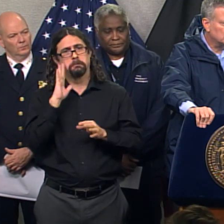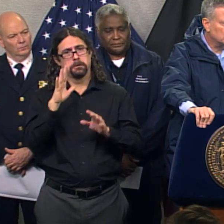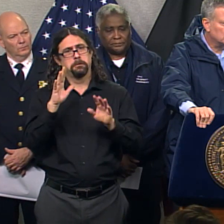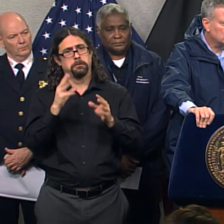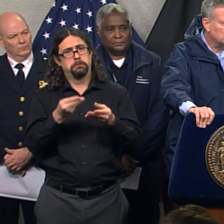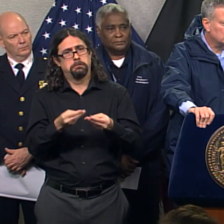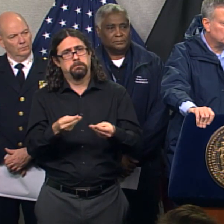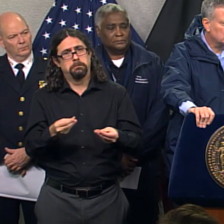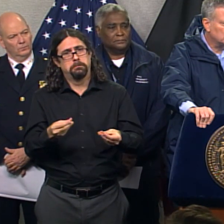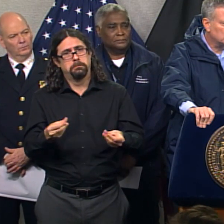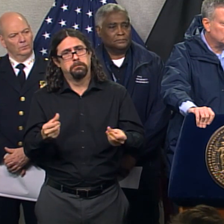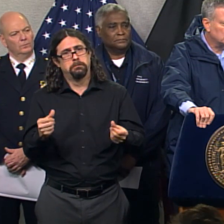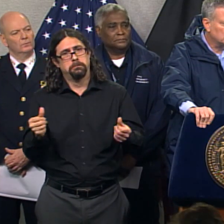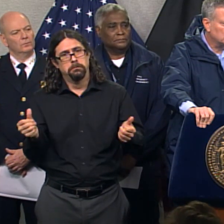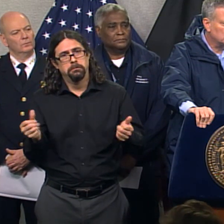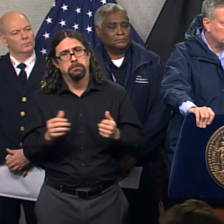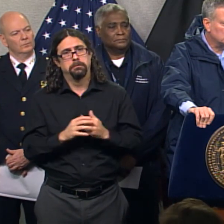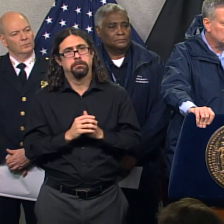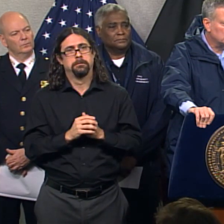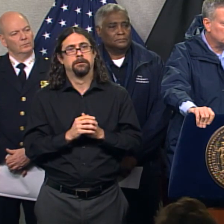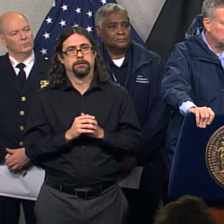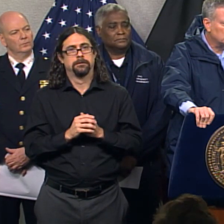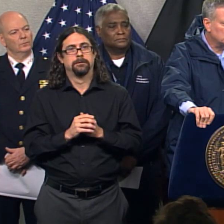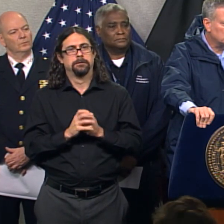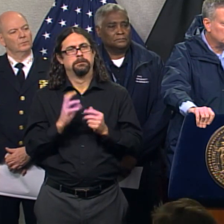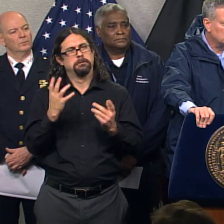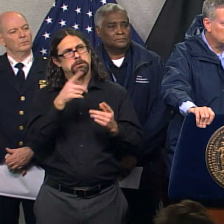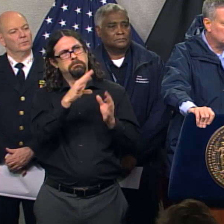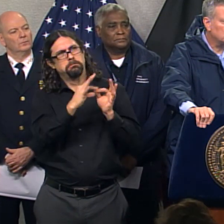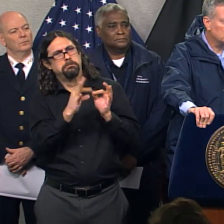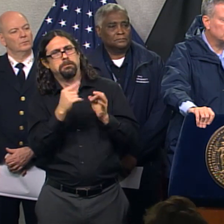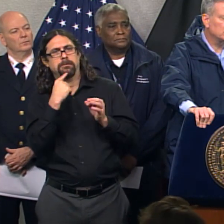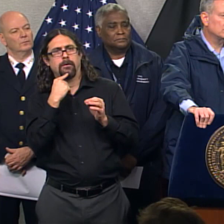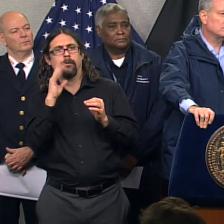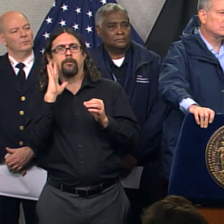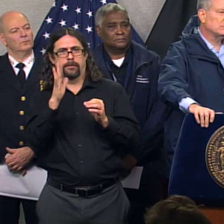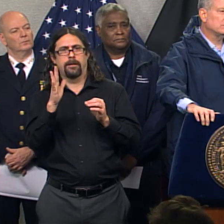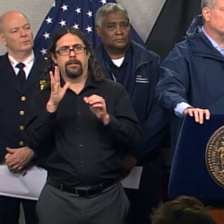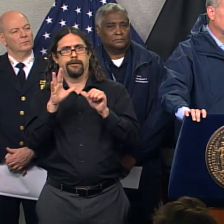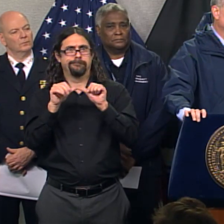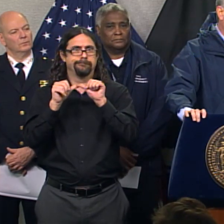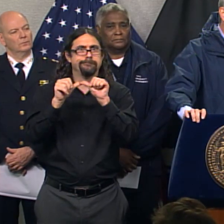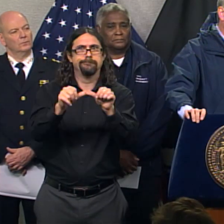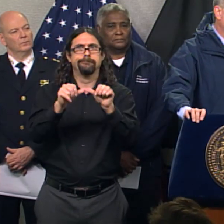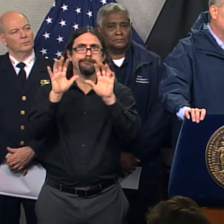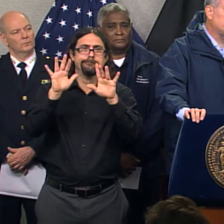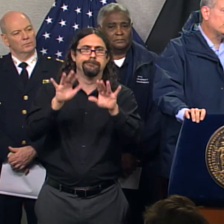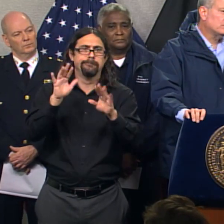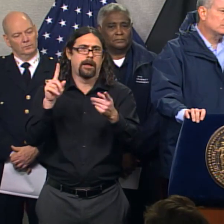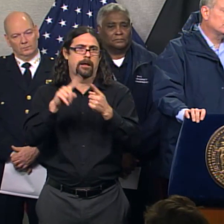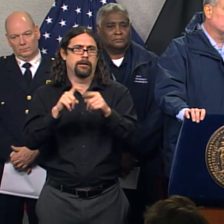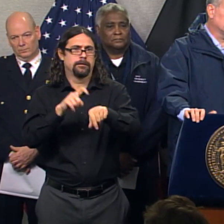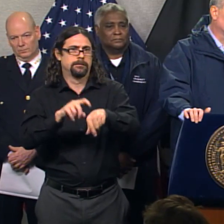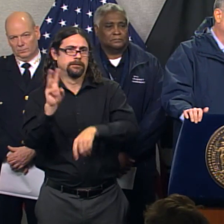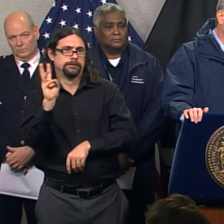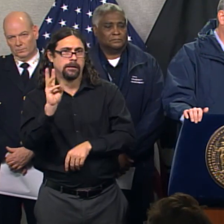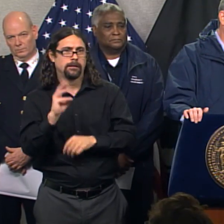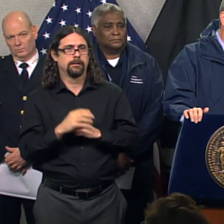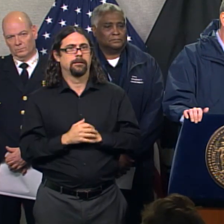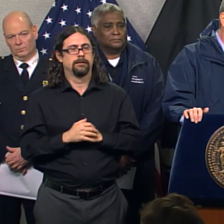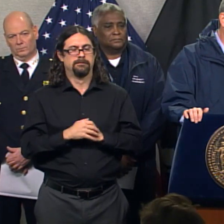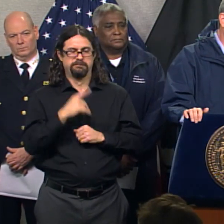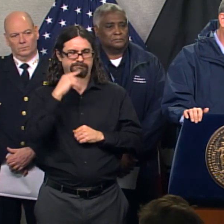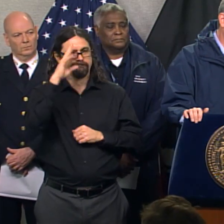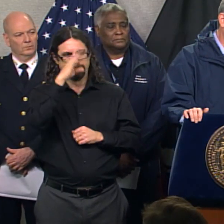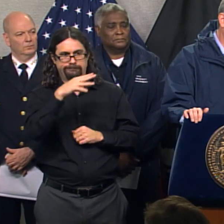any message to children who are at home who may be itching to get outside once the worst of the snowfall stops? Any